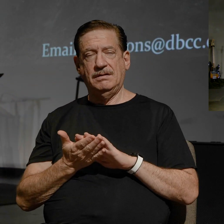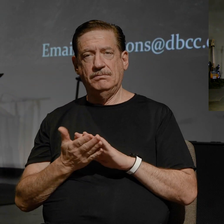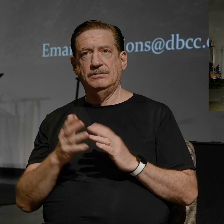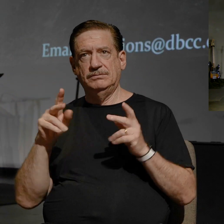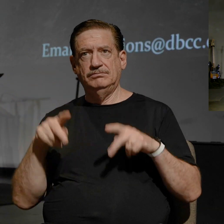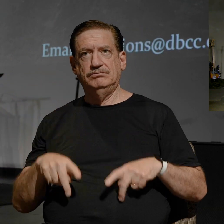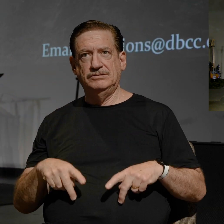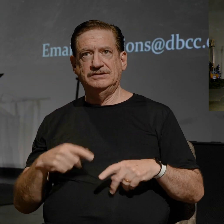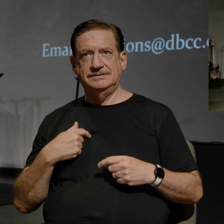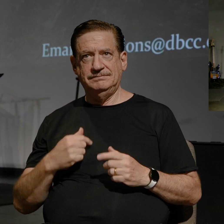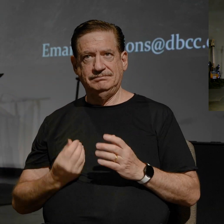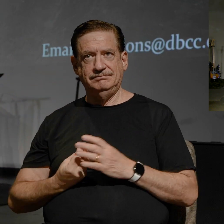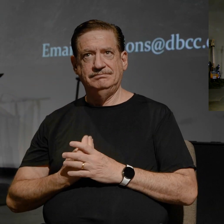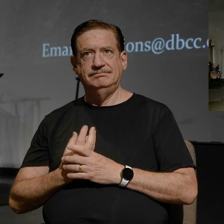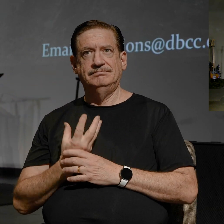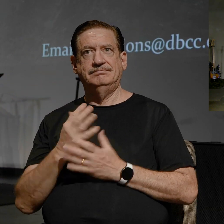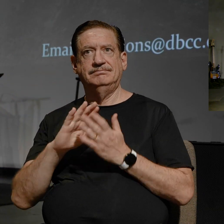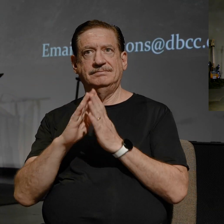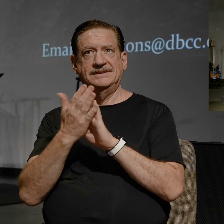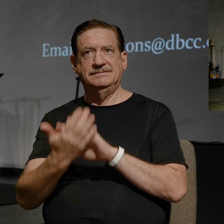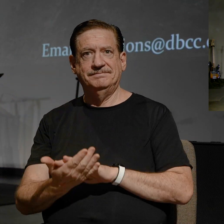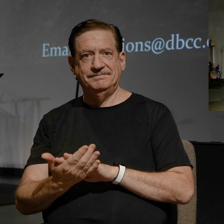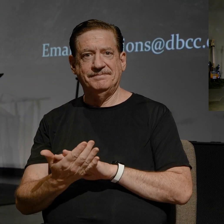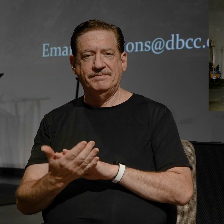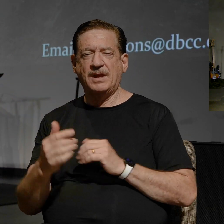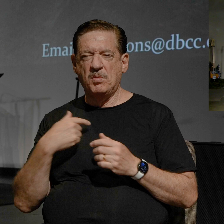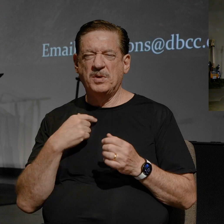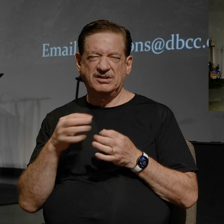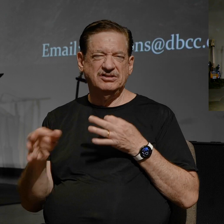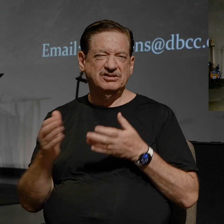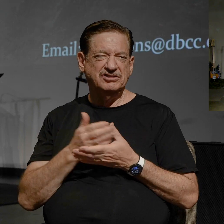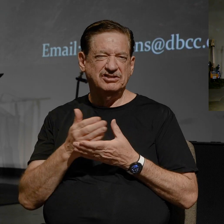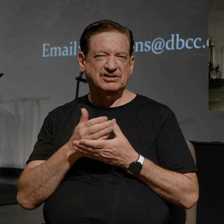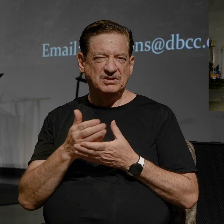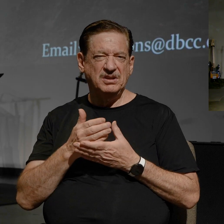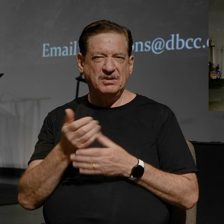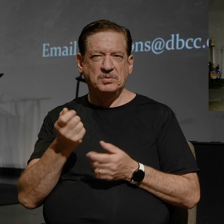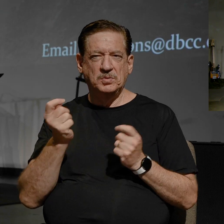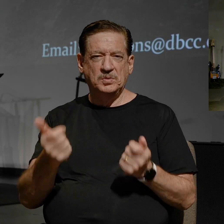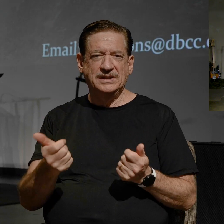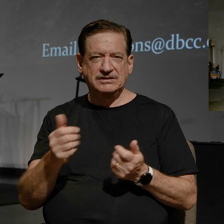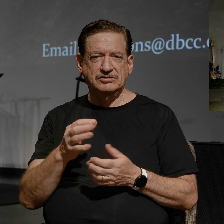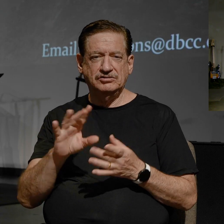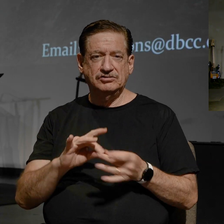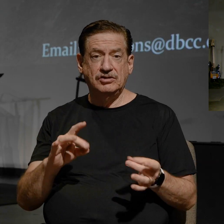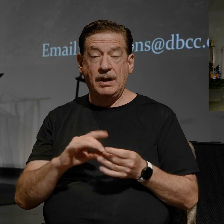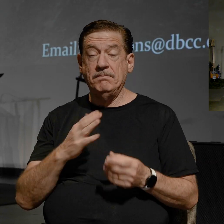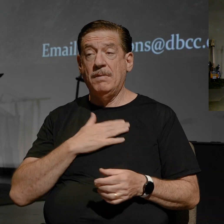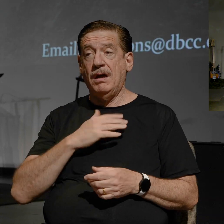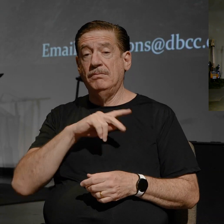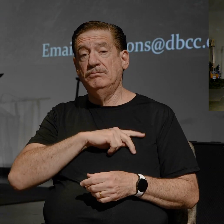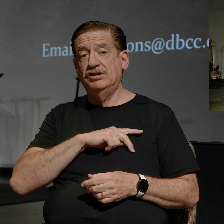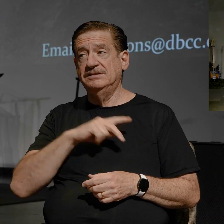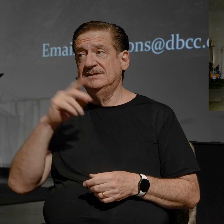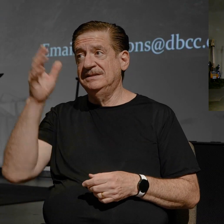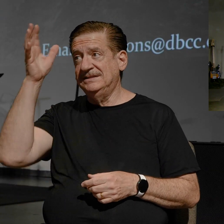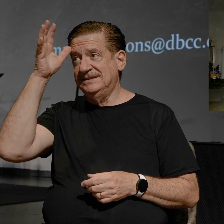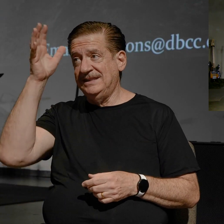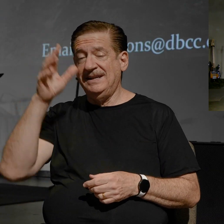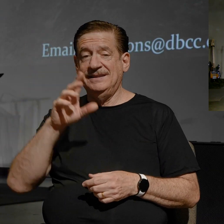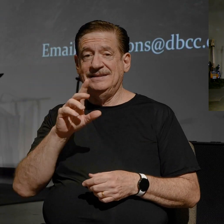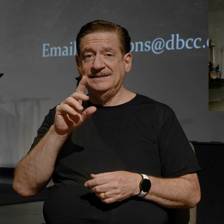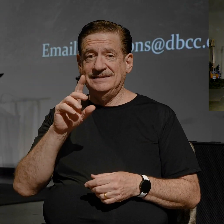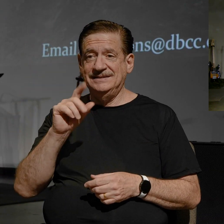that I've become. I want to share just a couple of quick stories with you. The first one, of course, is my own personal dad, my biological dad, Dave